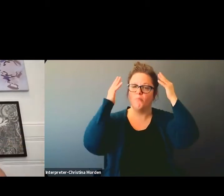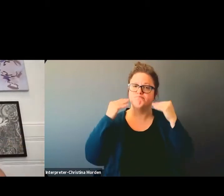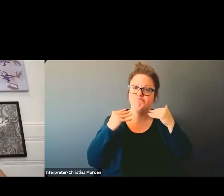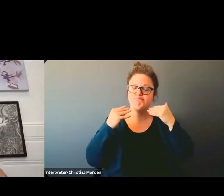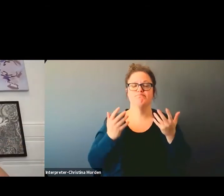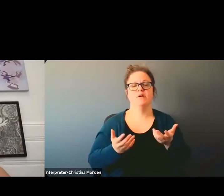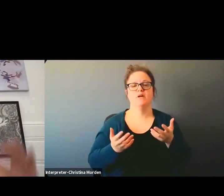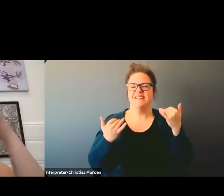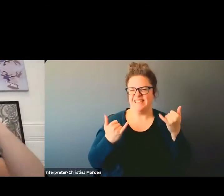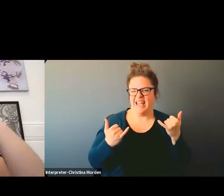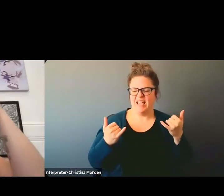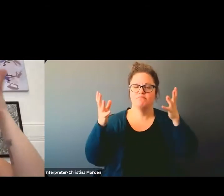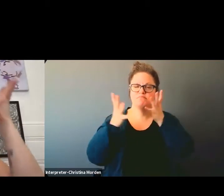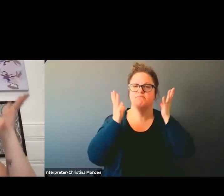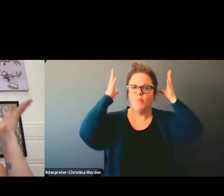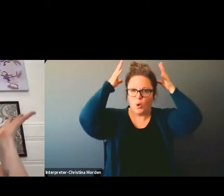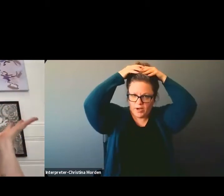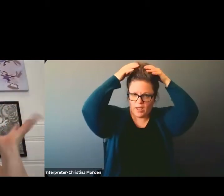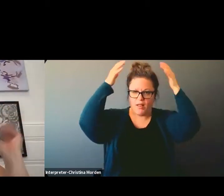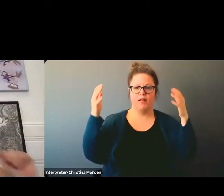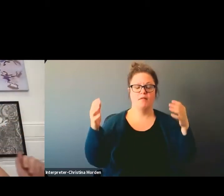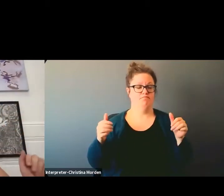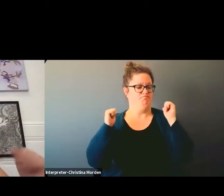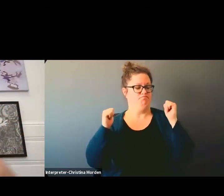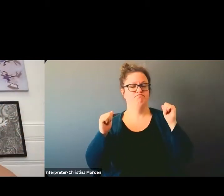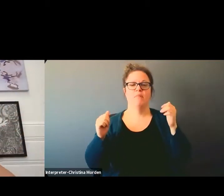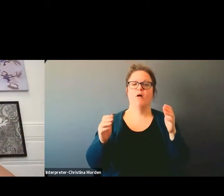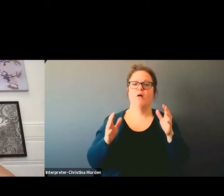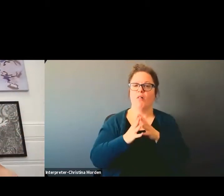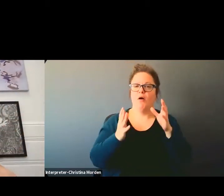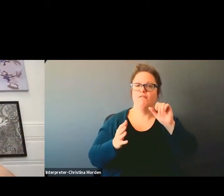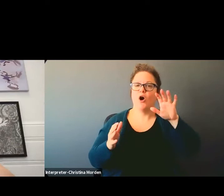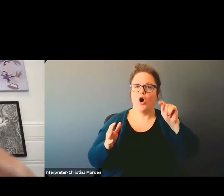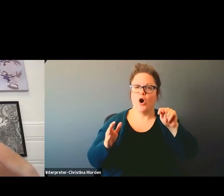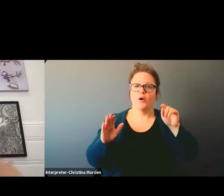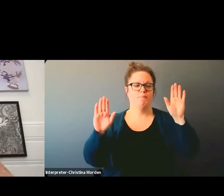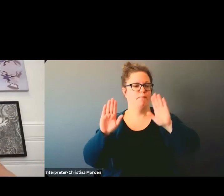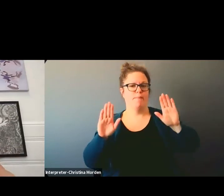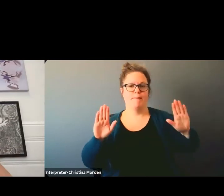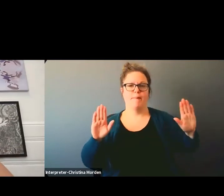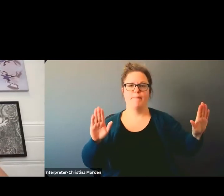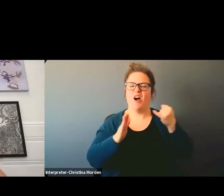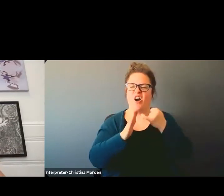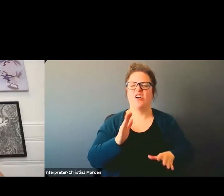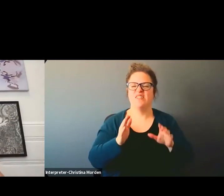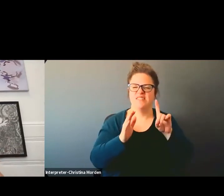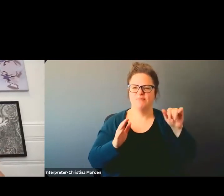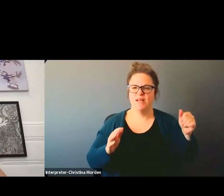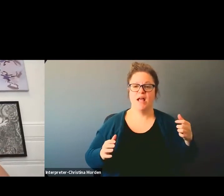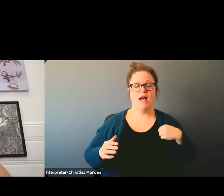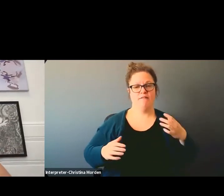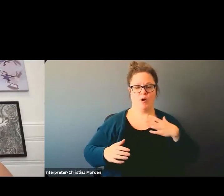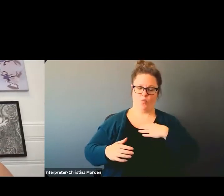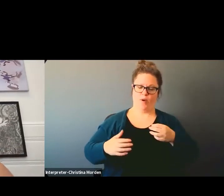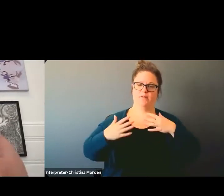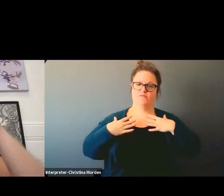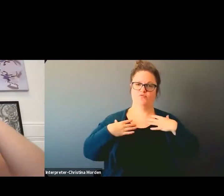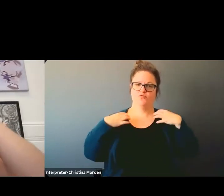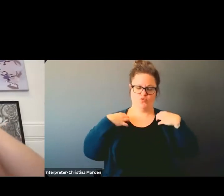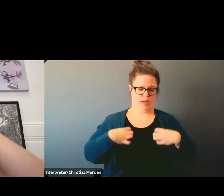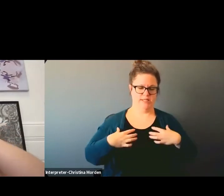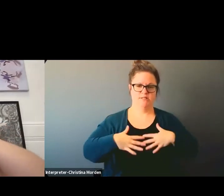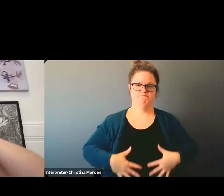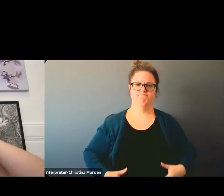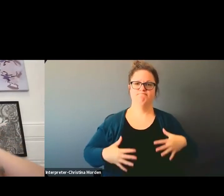ponytail. I have a lot of wonderful artwork around me by artists with disabilities, and I'm wearing a white dress for flowers. So it's that